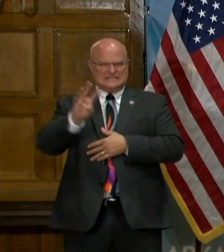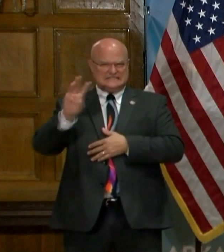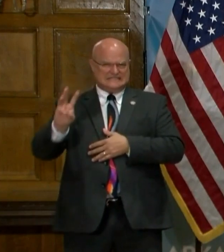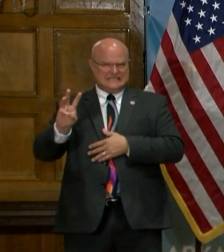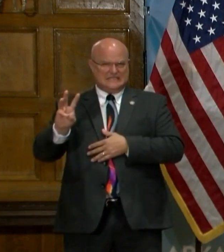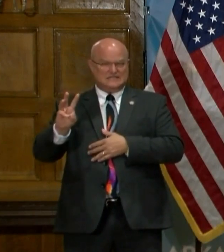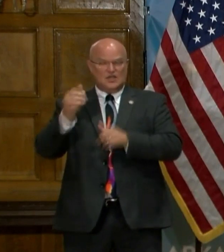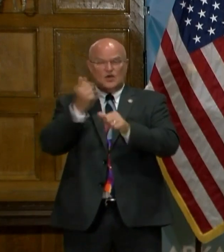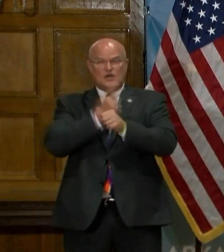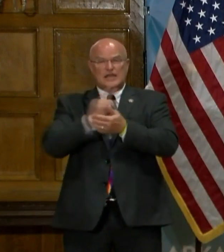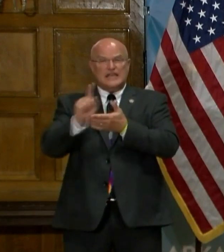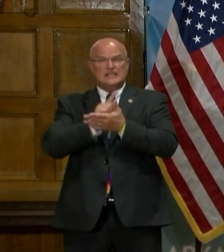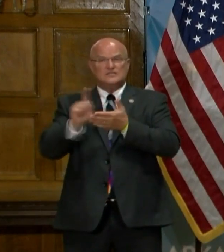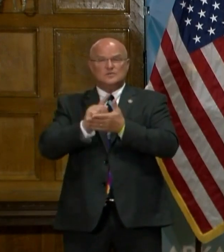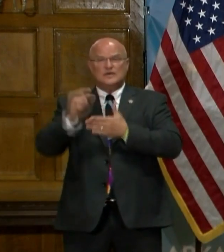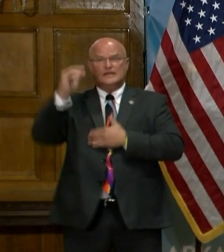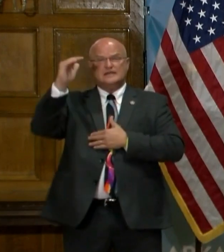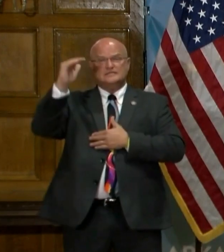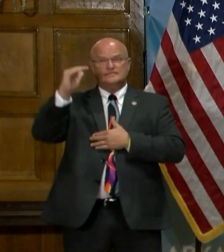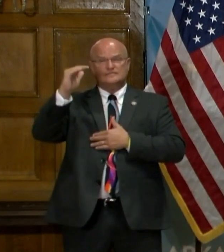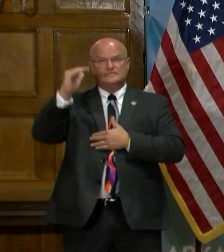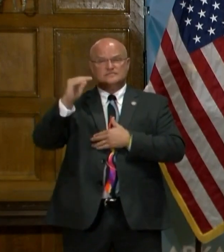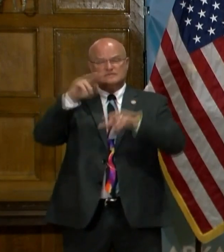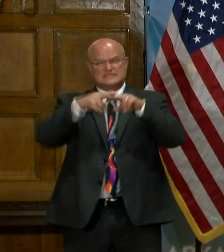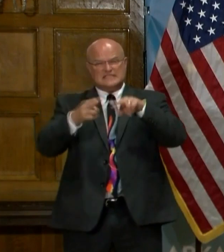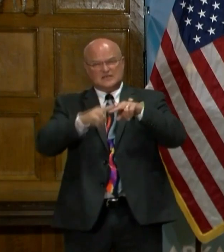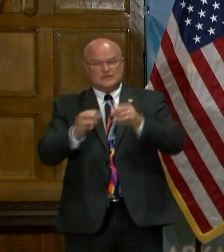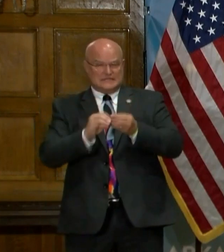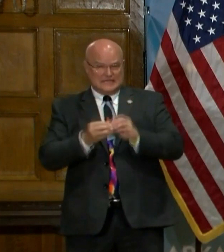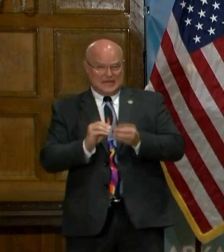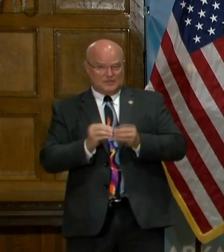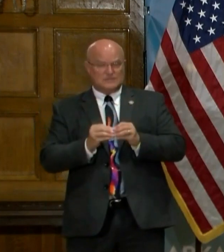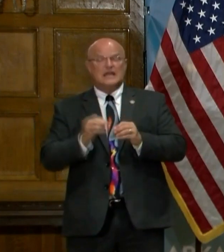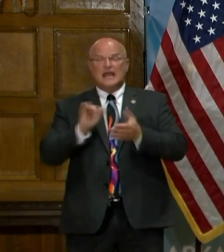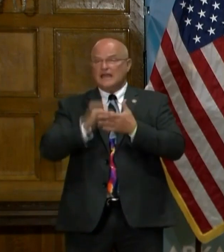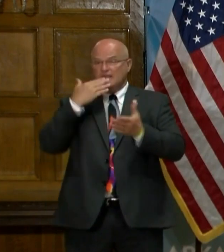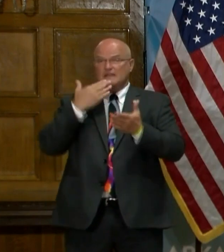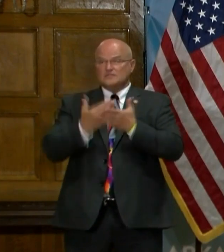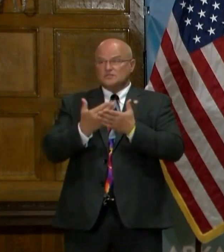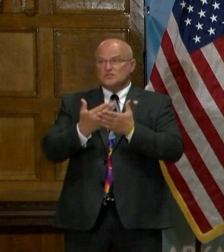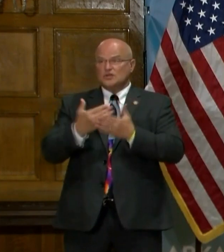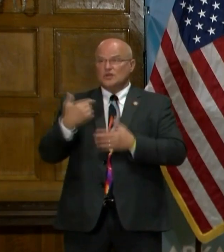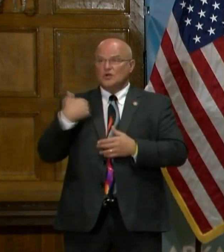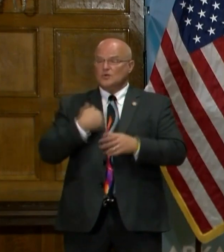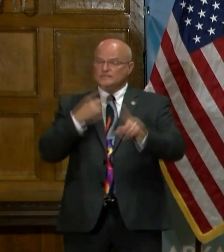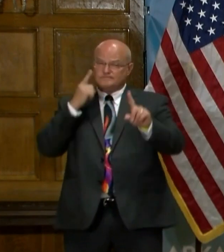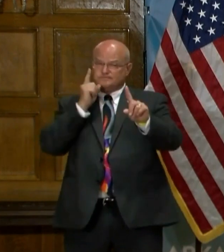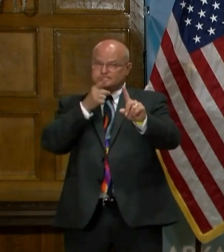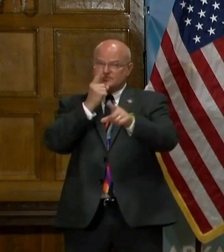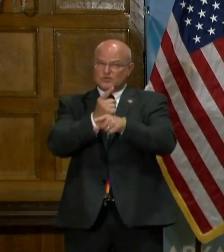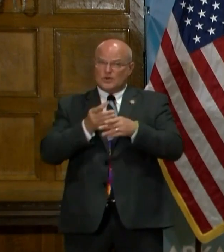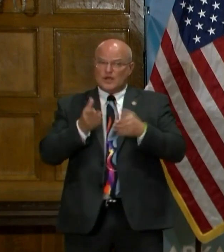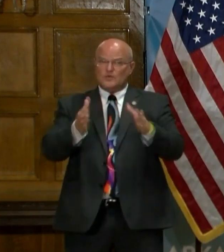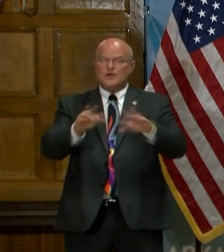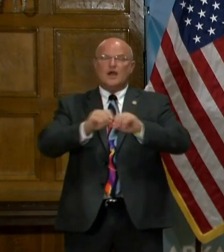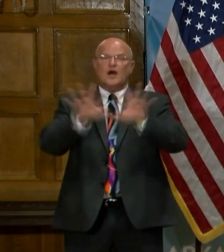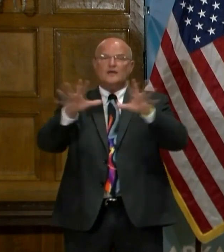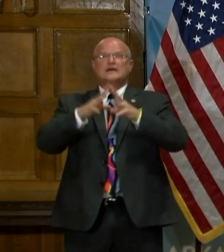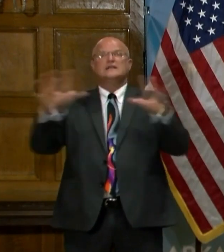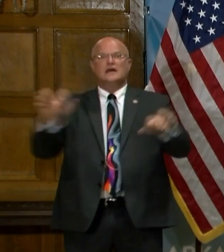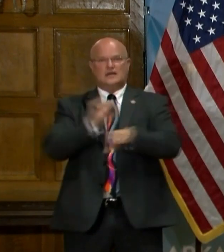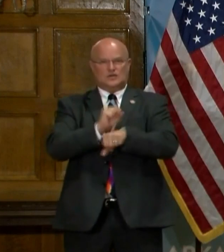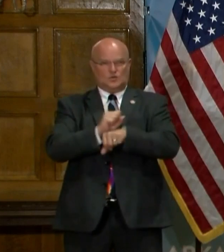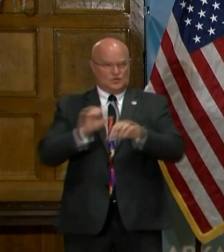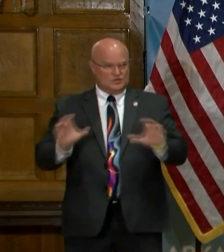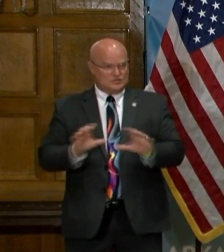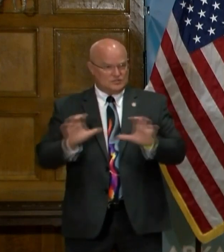97,966. So each week we continue to see a decrease in those numbers, and that's good. We're heading in the right direction. We've still obviously got a lot of work to